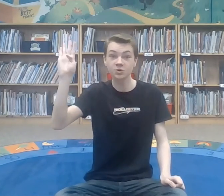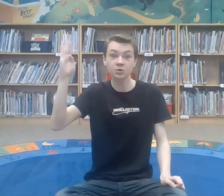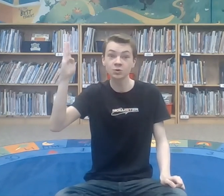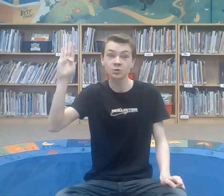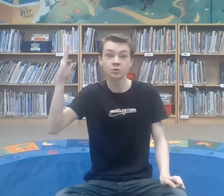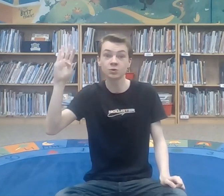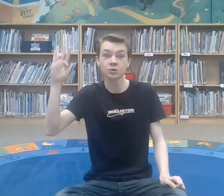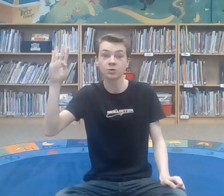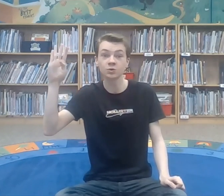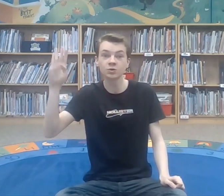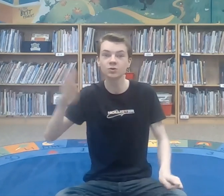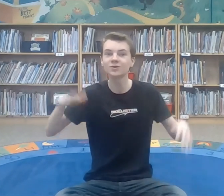blue.